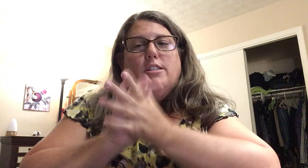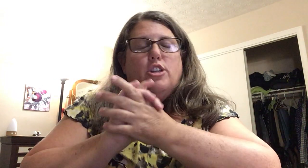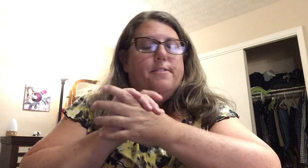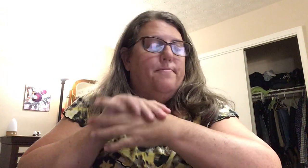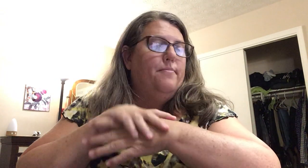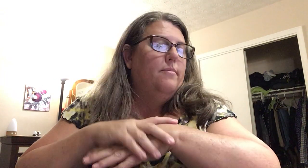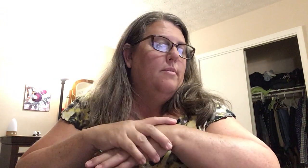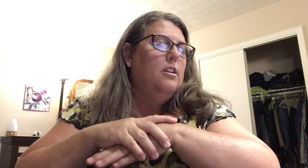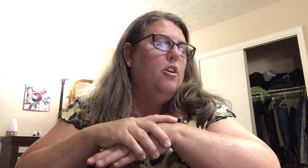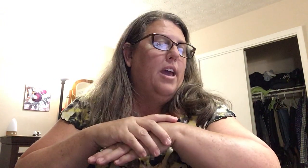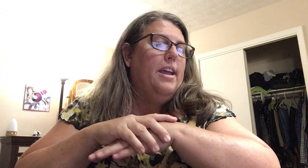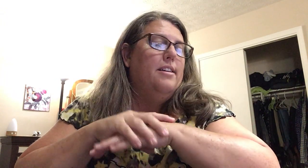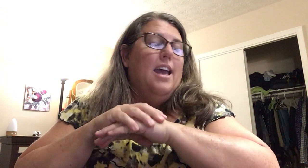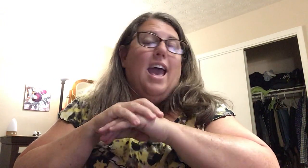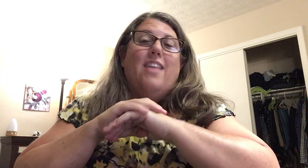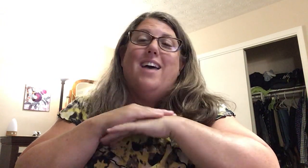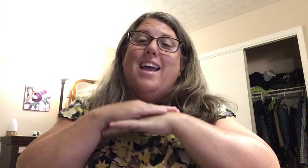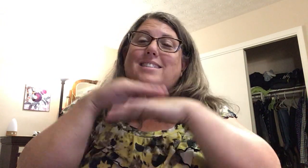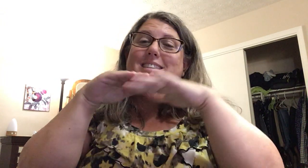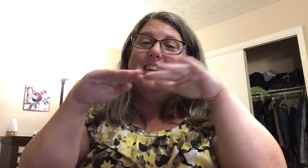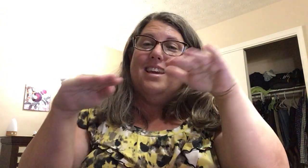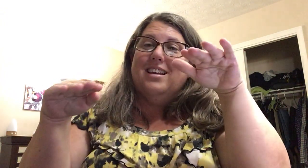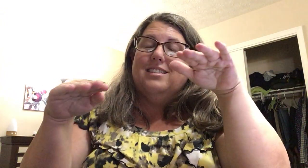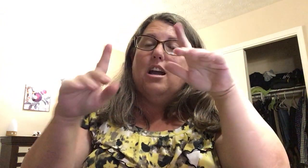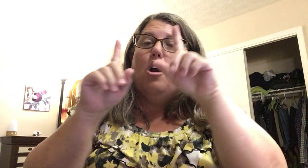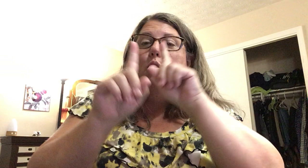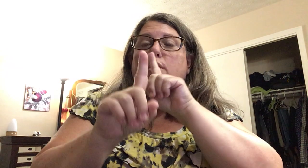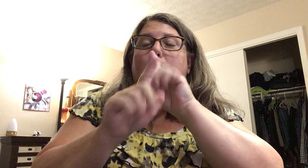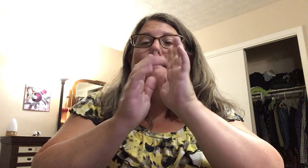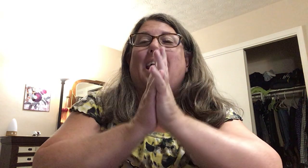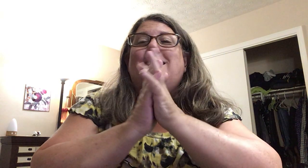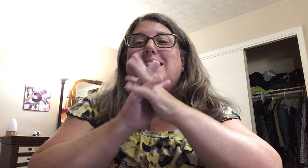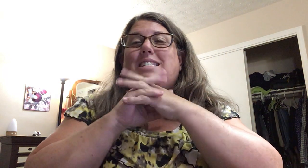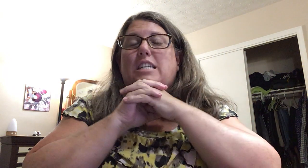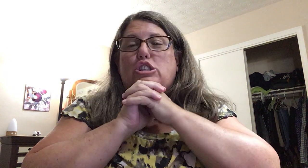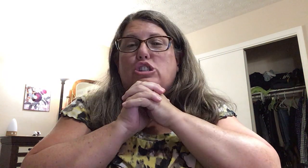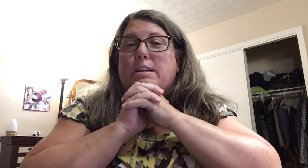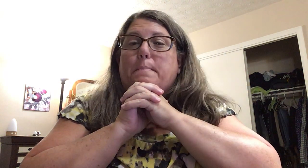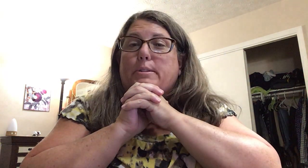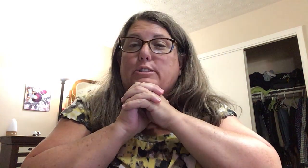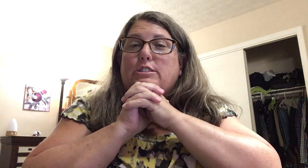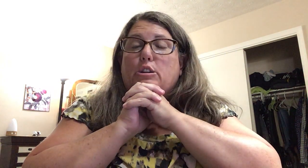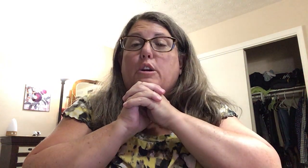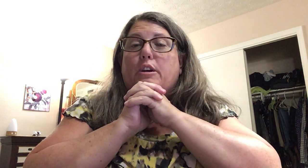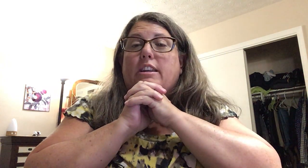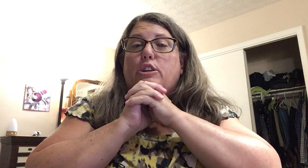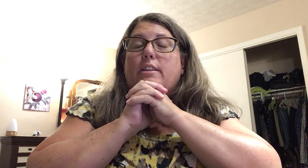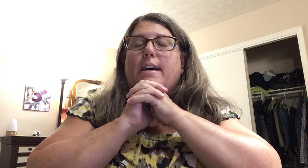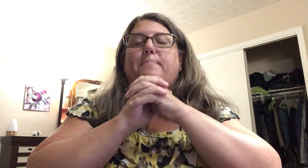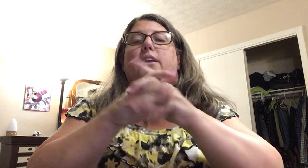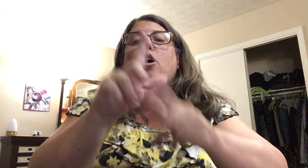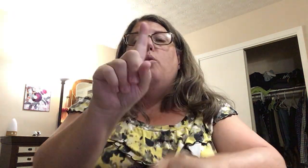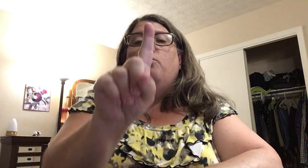is good. Okay, and that is it. Oh, but I did teach numbers, so I'll go ahead and do that.